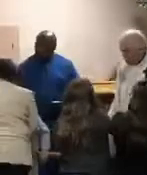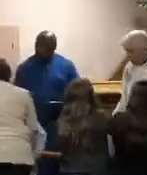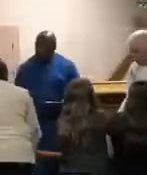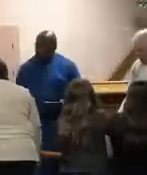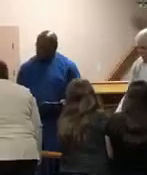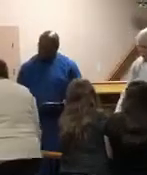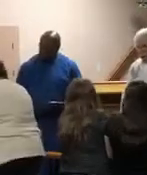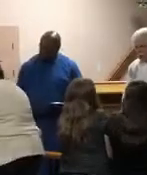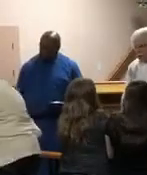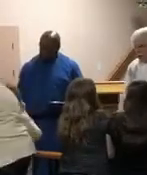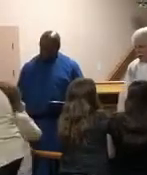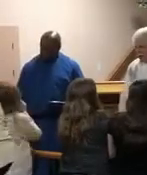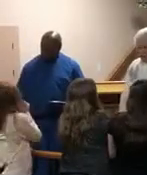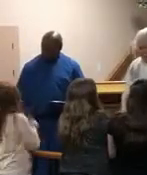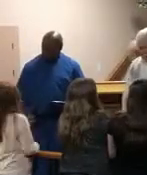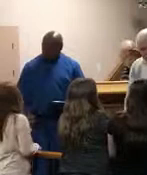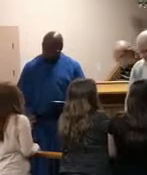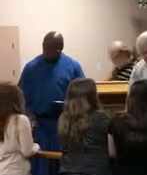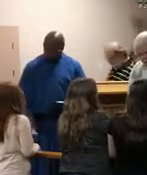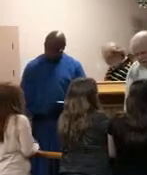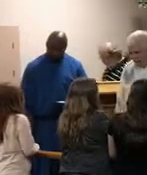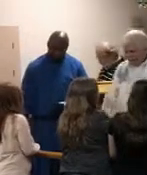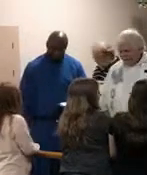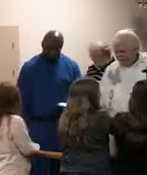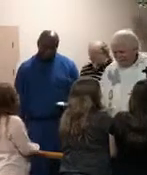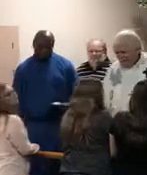forever. Boy, this is a hard crowd.